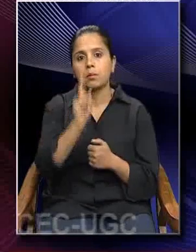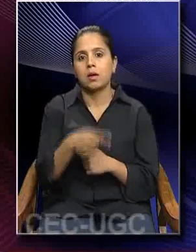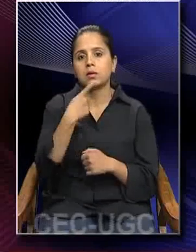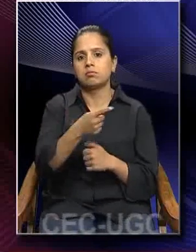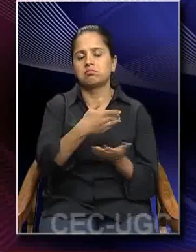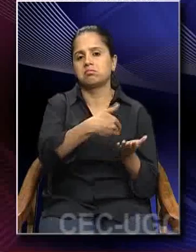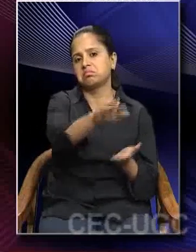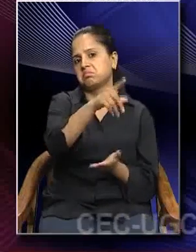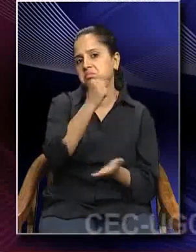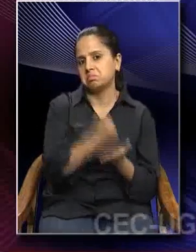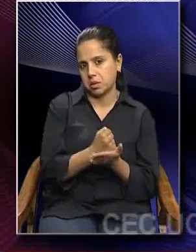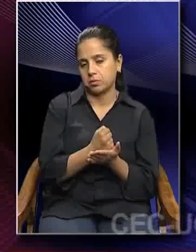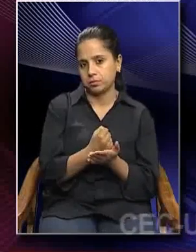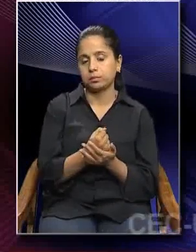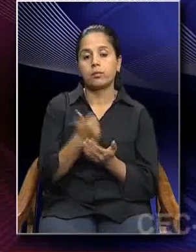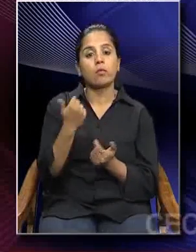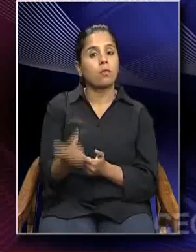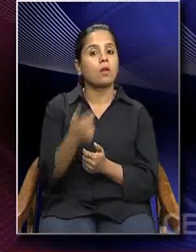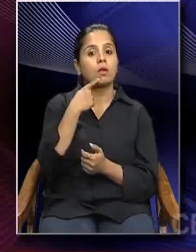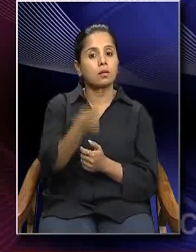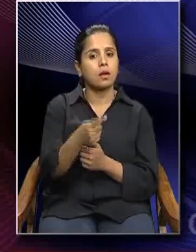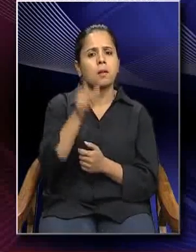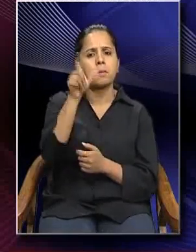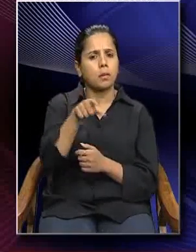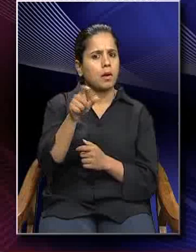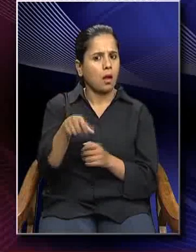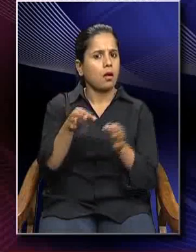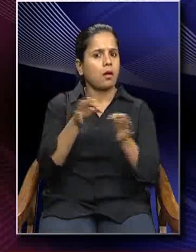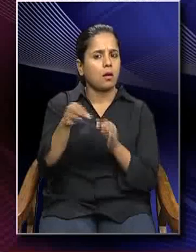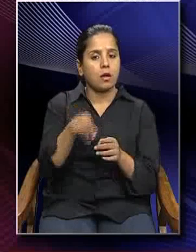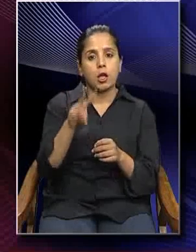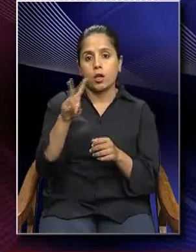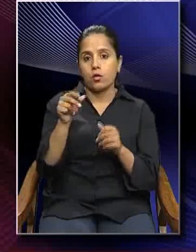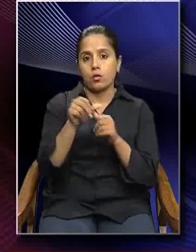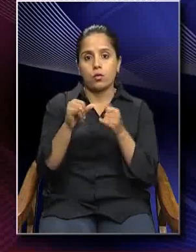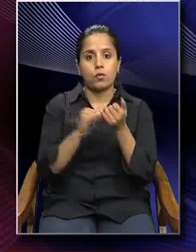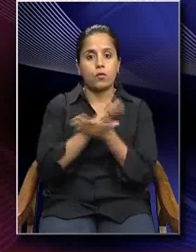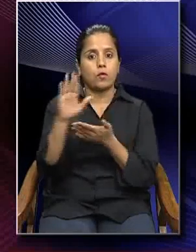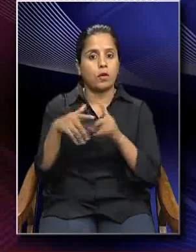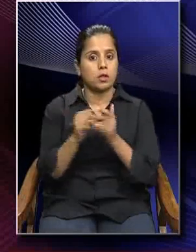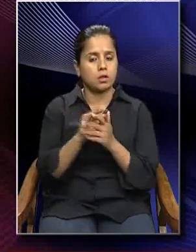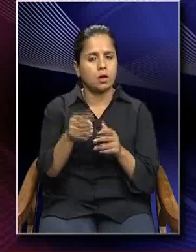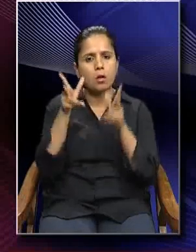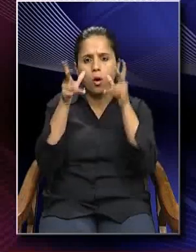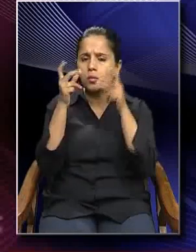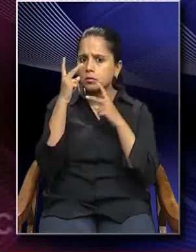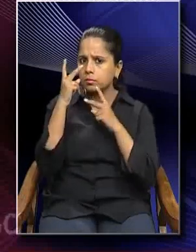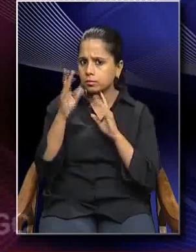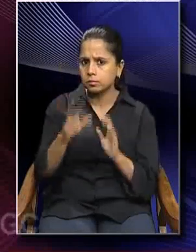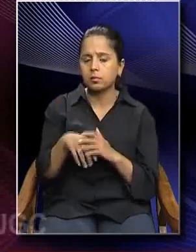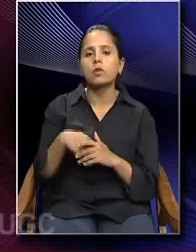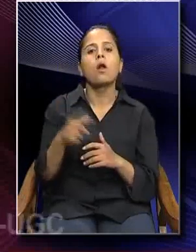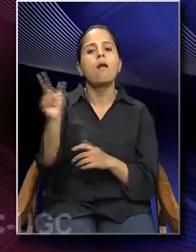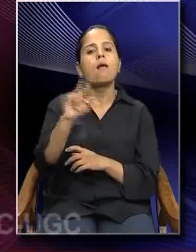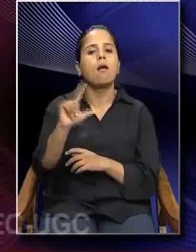away. Here one can mention Vashishta's observance on